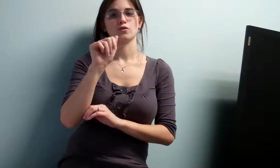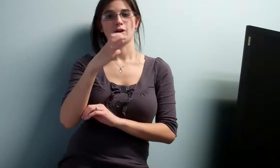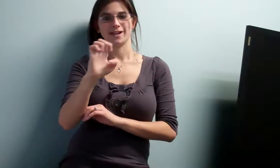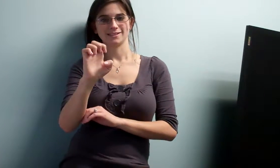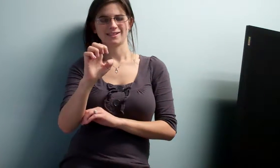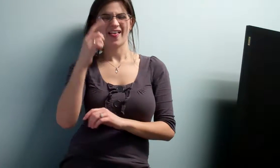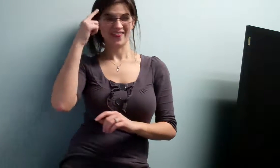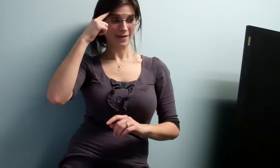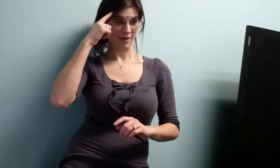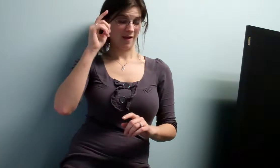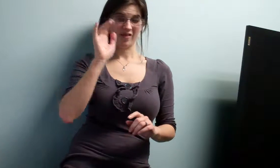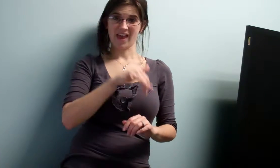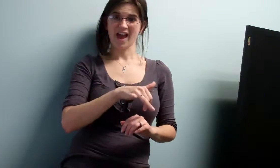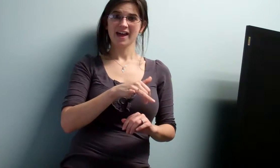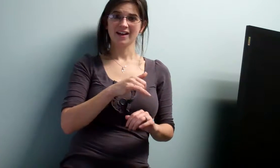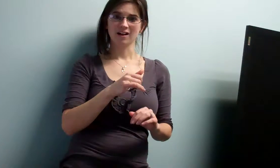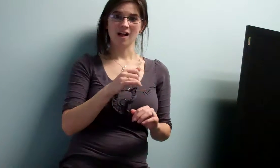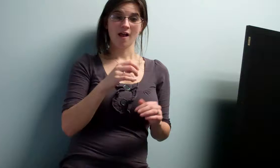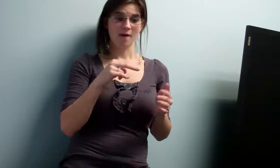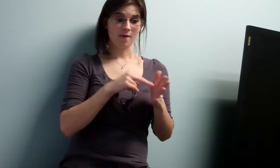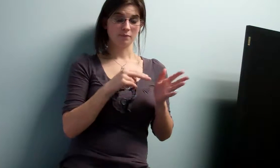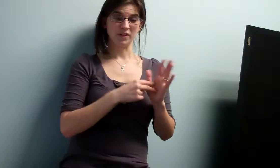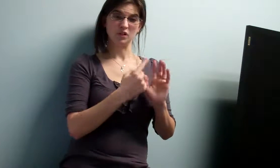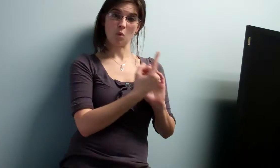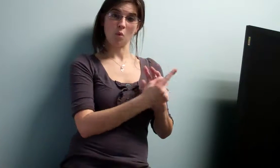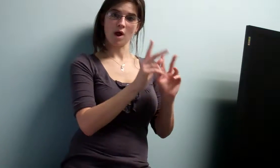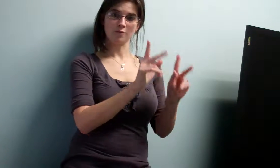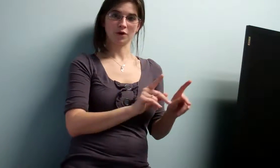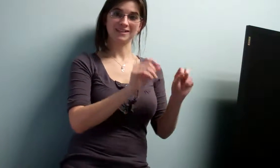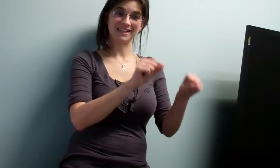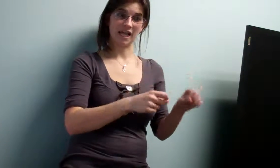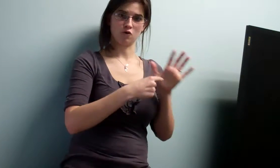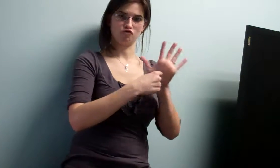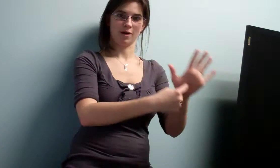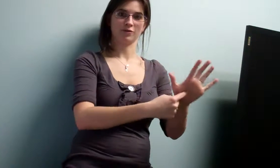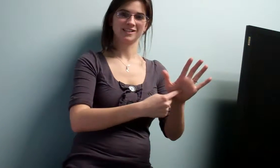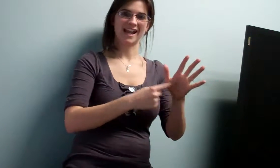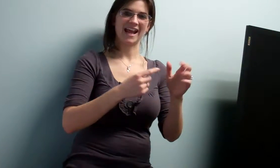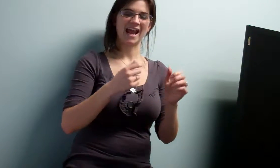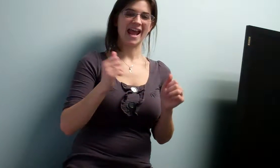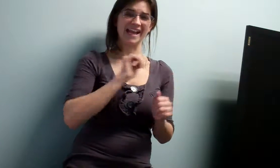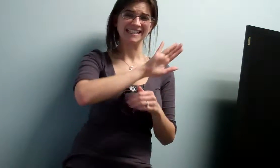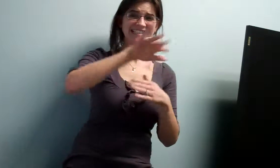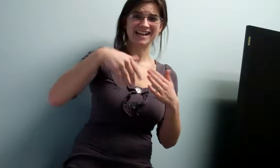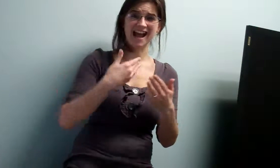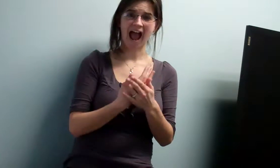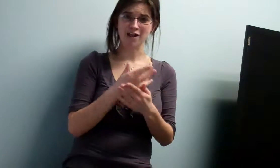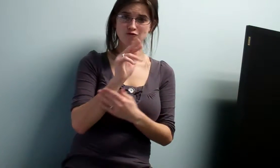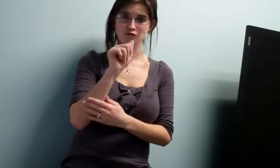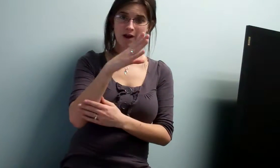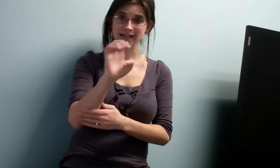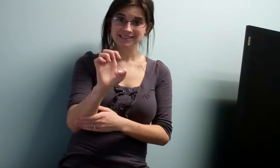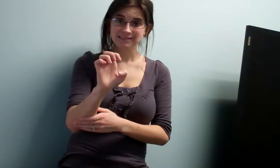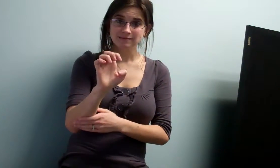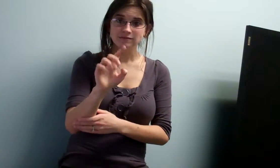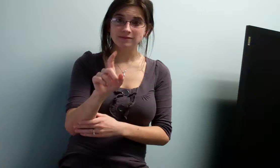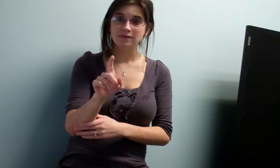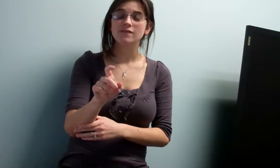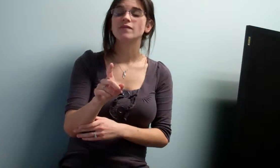race. And I think that Du Bois, to some degree, justifies, it's not an overstatement to